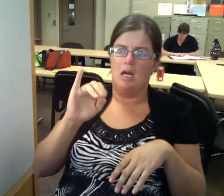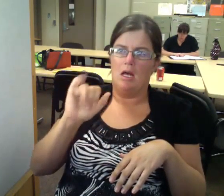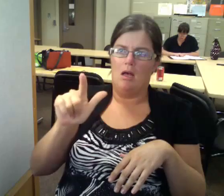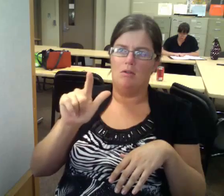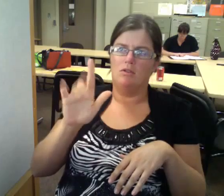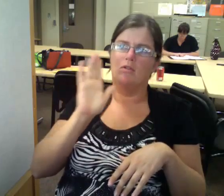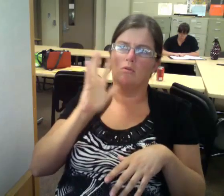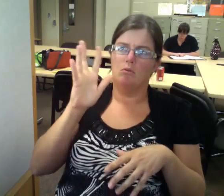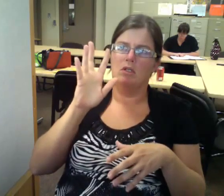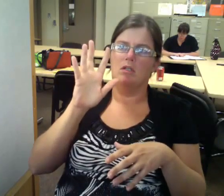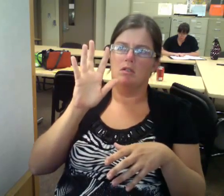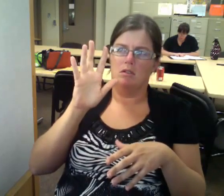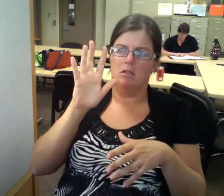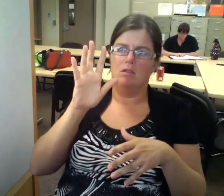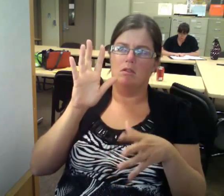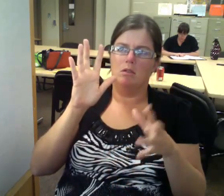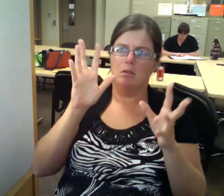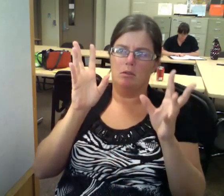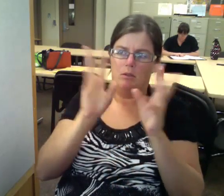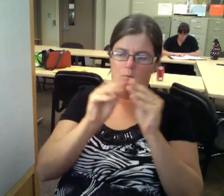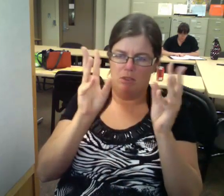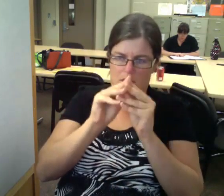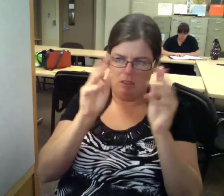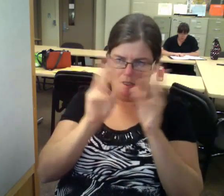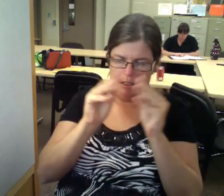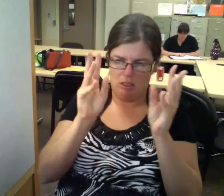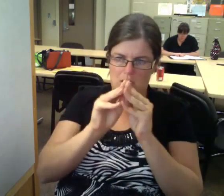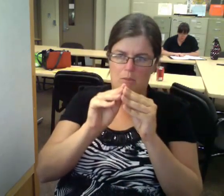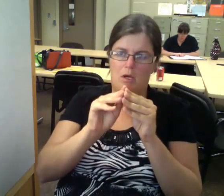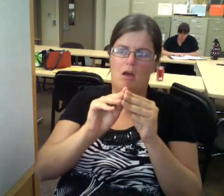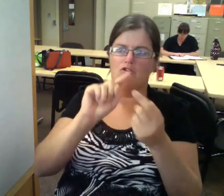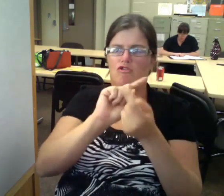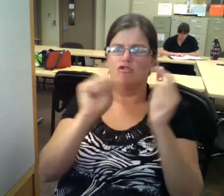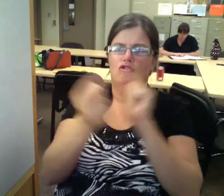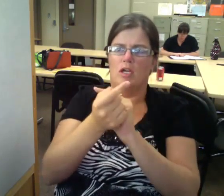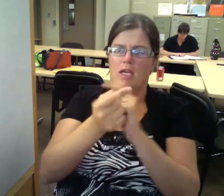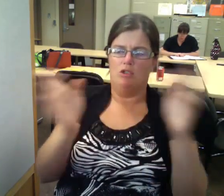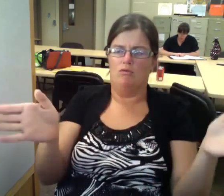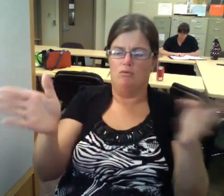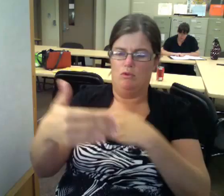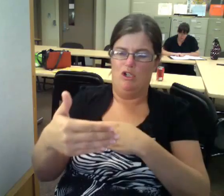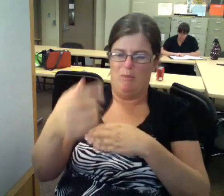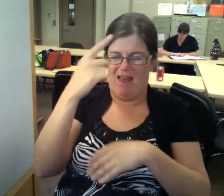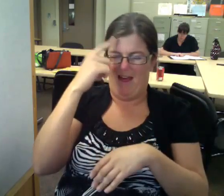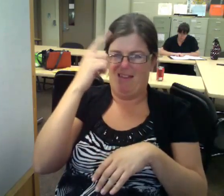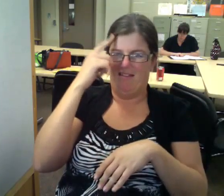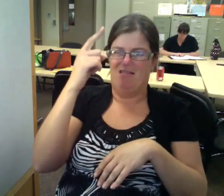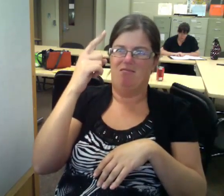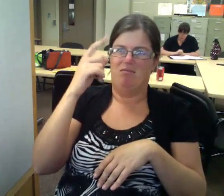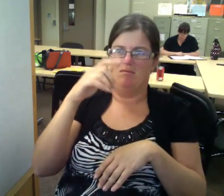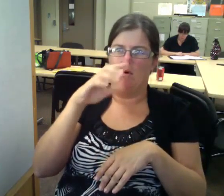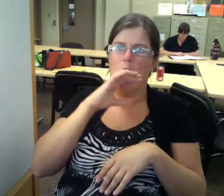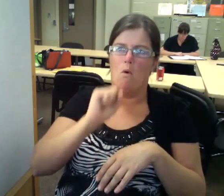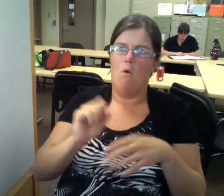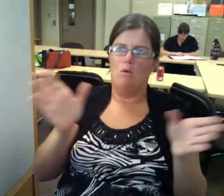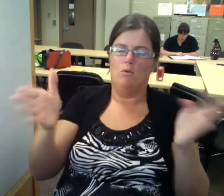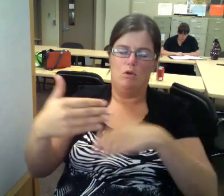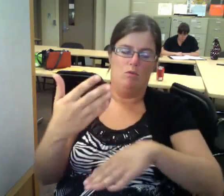bulletin board for the new information. I guess they are remodeling or something on the second floor. See you tomorrow.